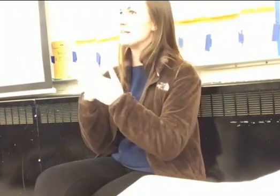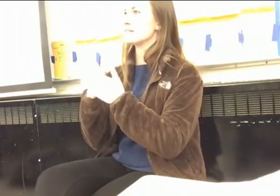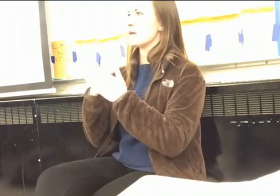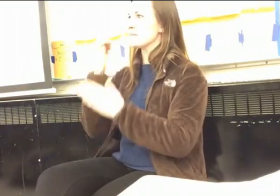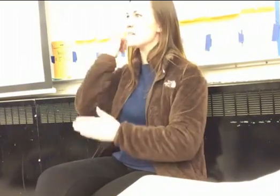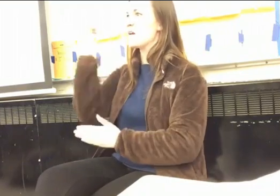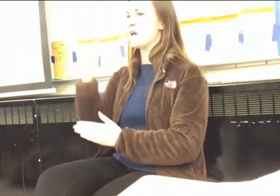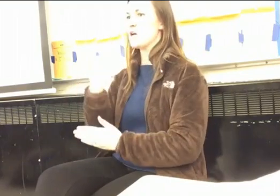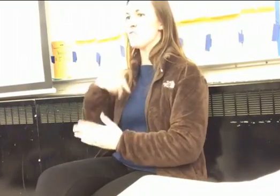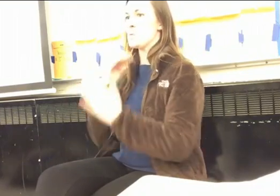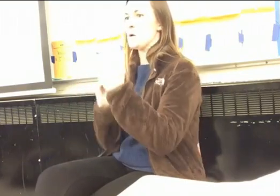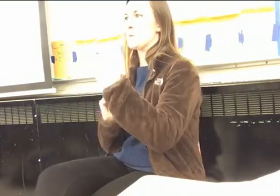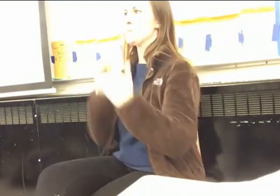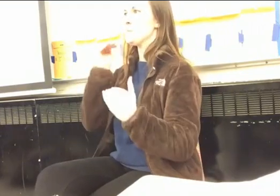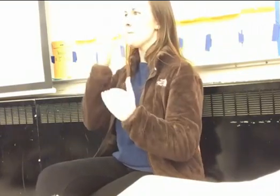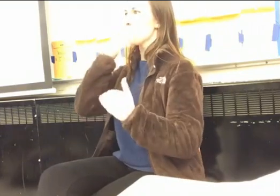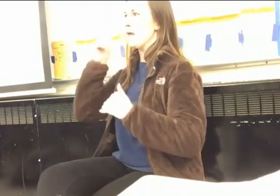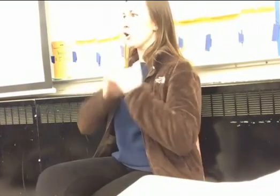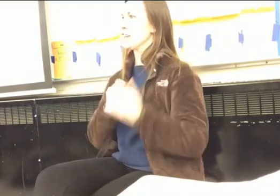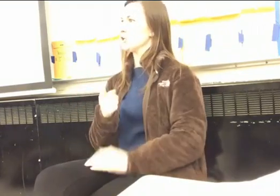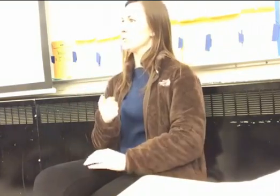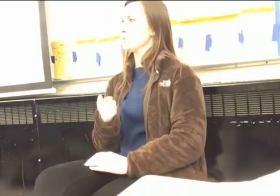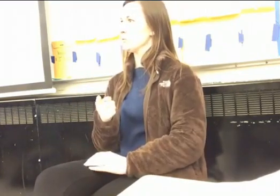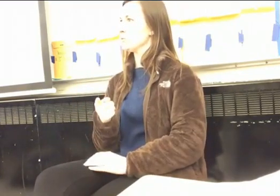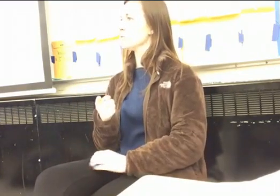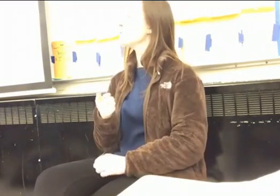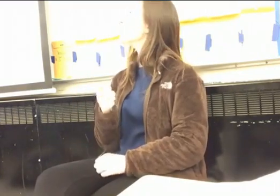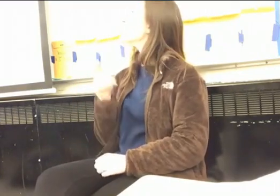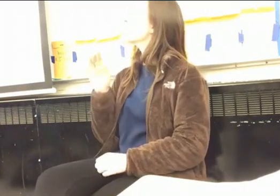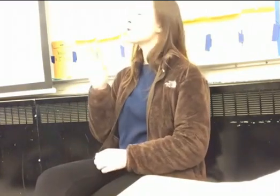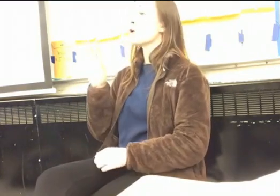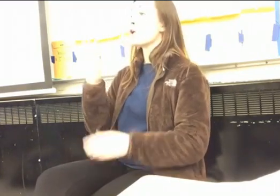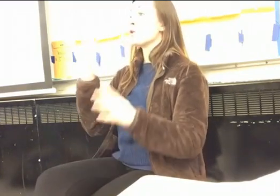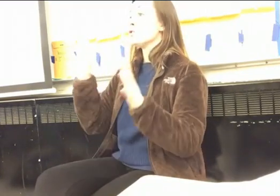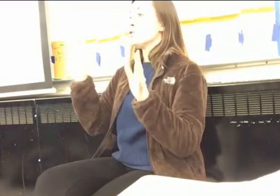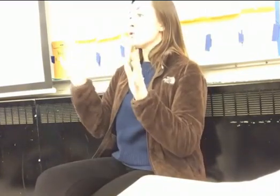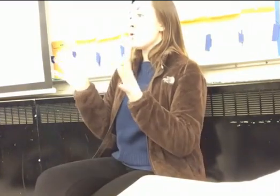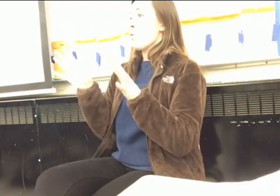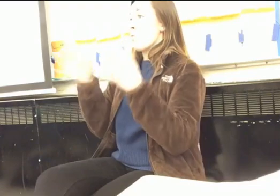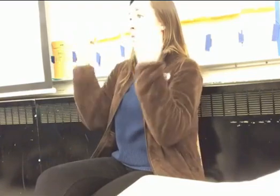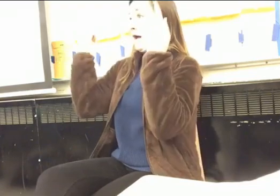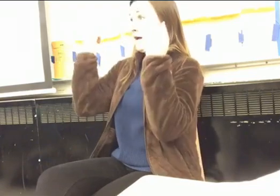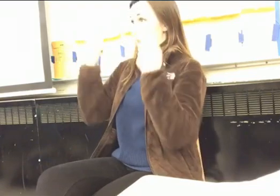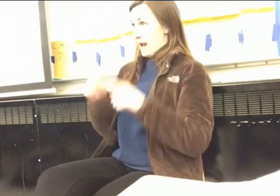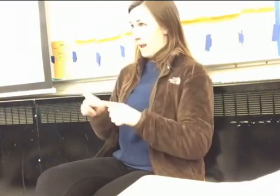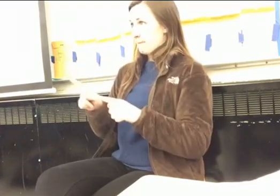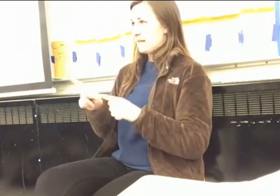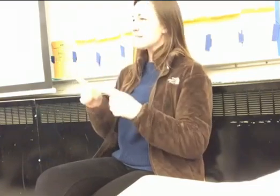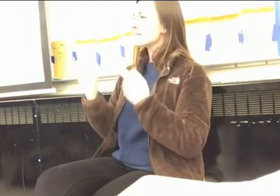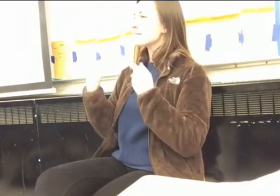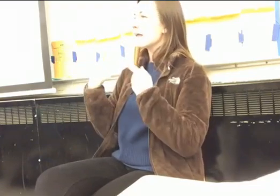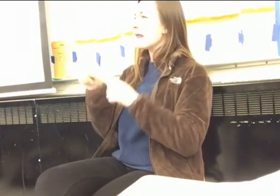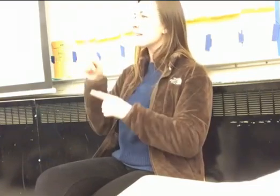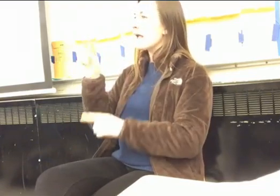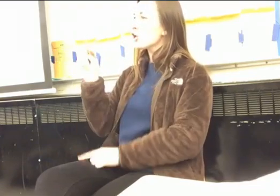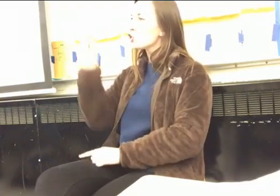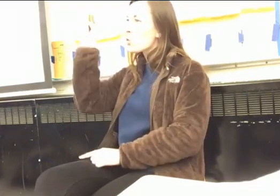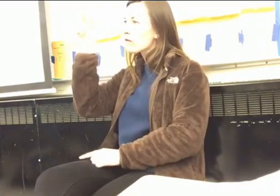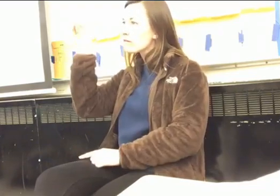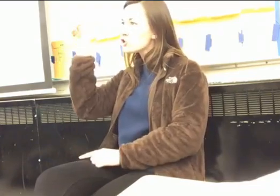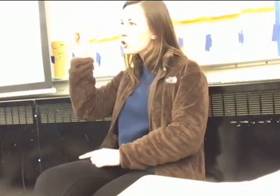one better than the other. So what's going to happen is that in the Dakotas, is the Sioux